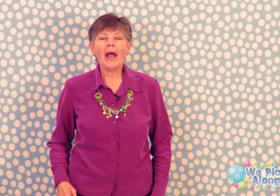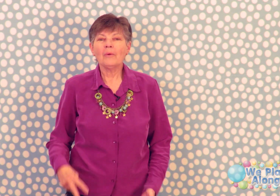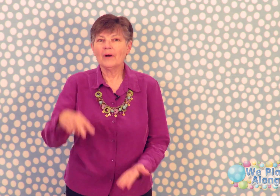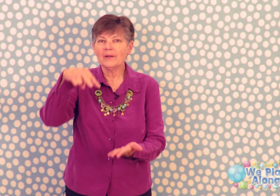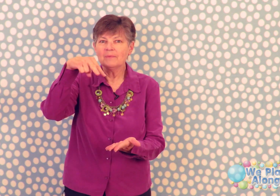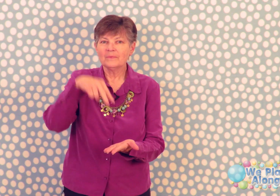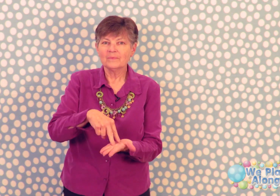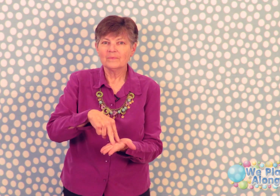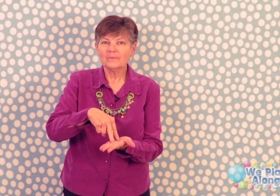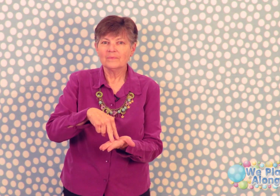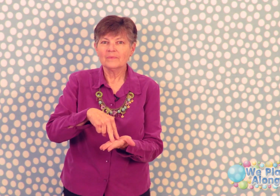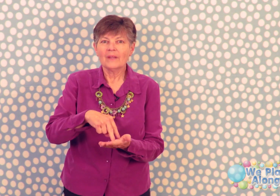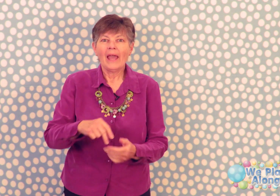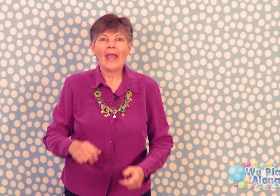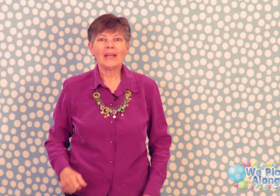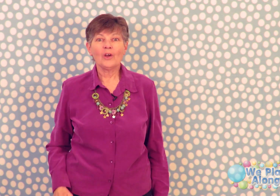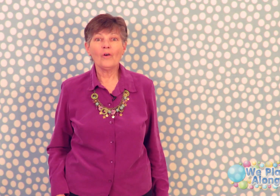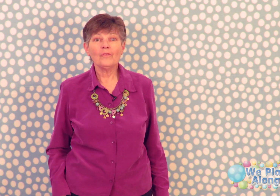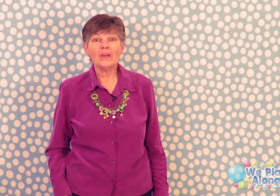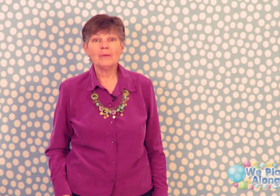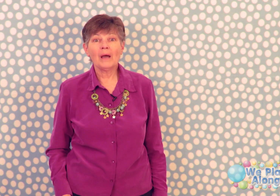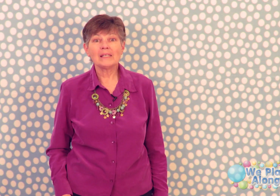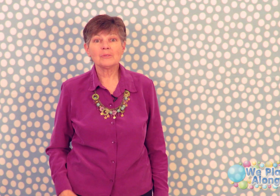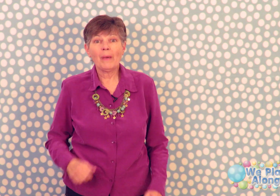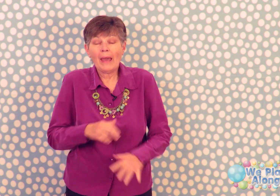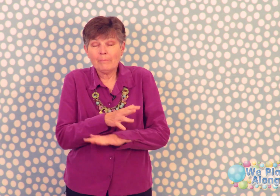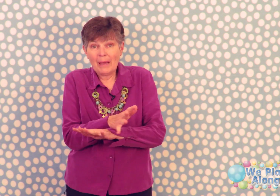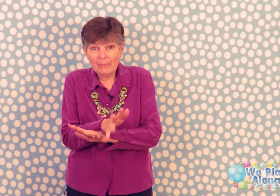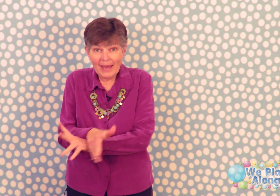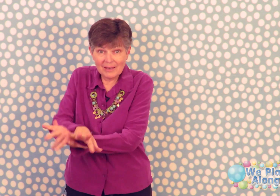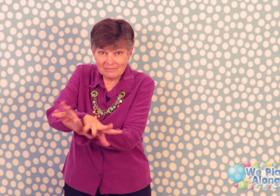"I will and go feed my pet